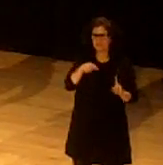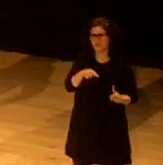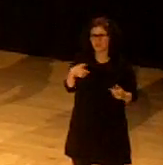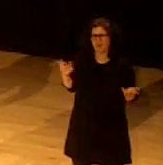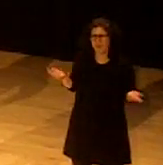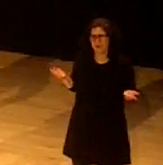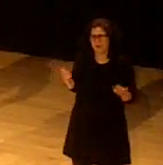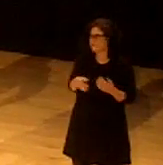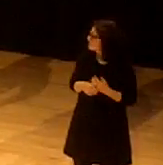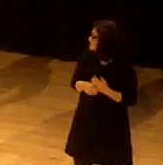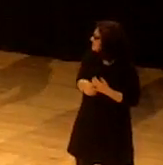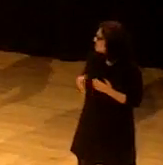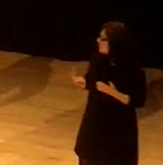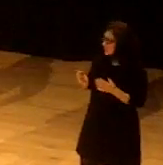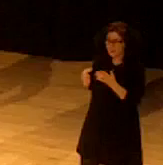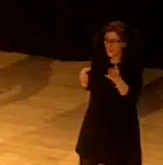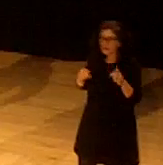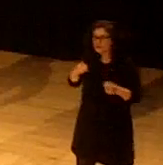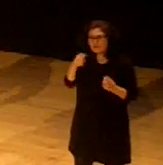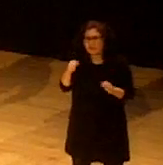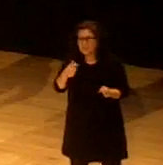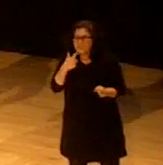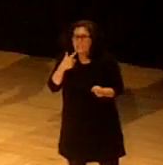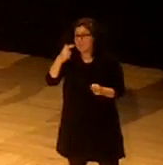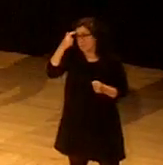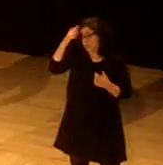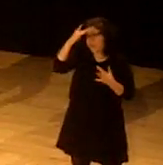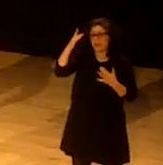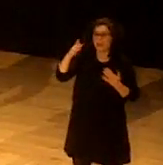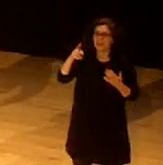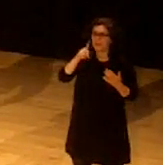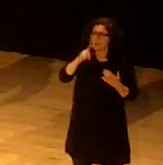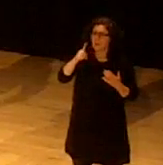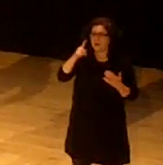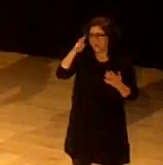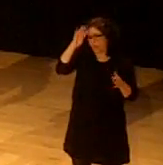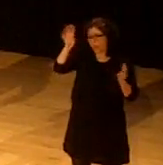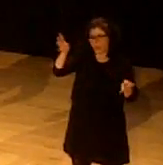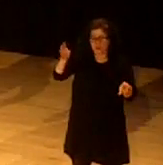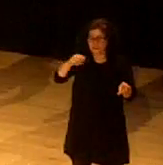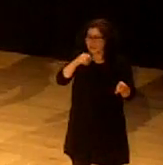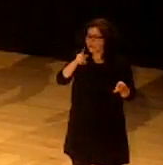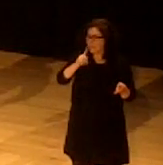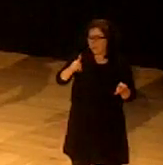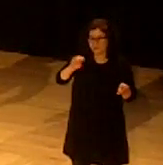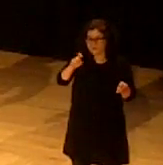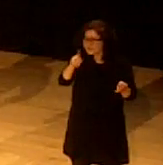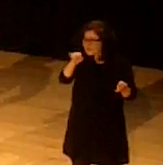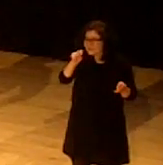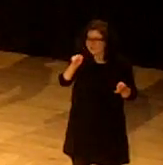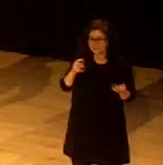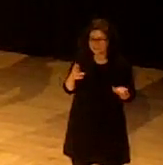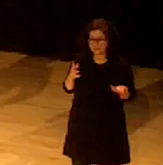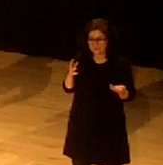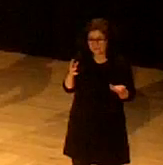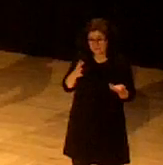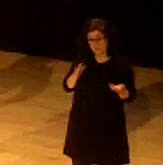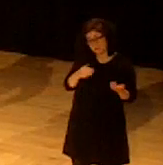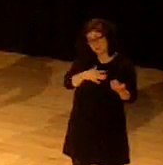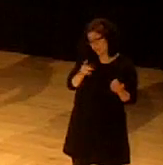like are you trying to say that mental illness doesn't exist? These are the questions that I get.